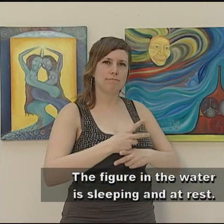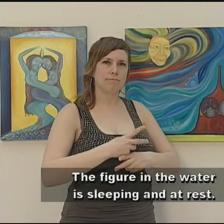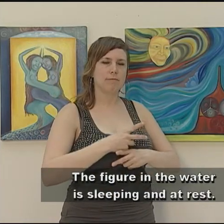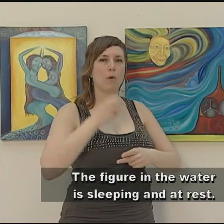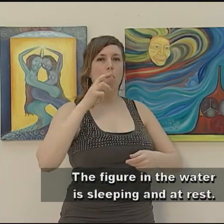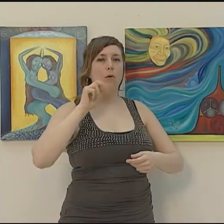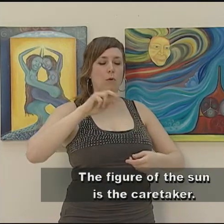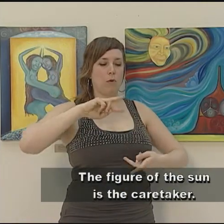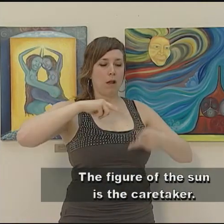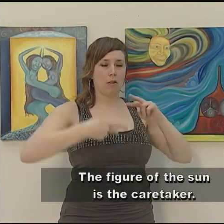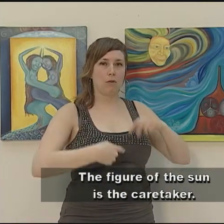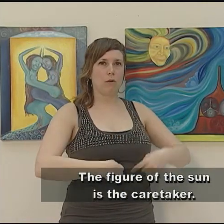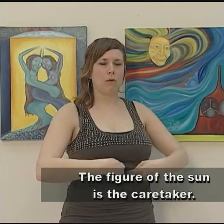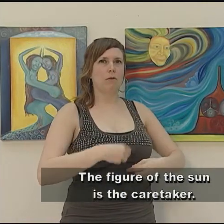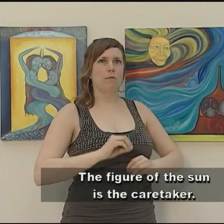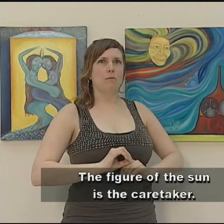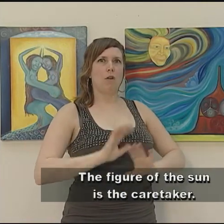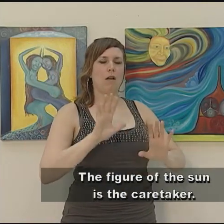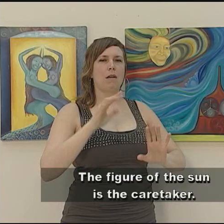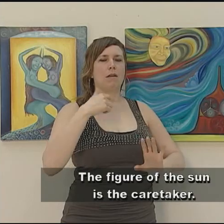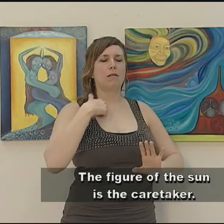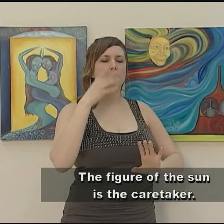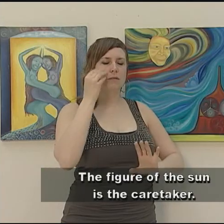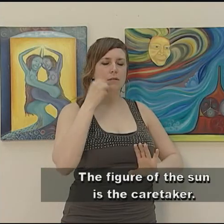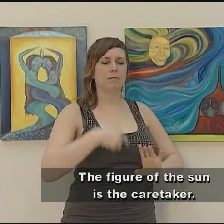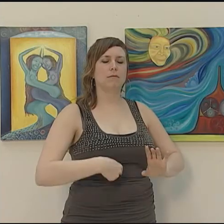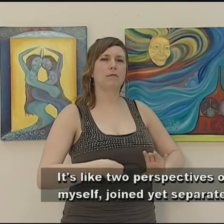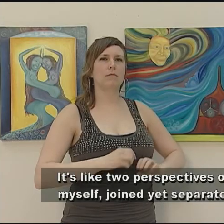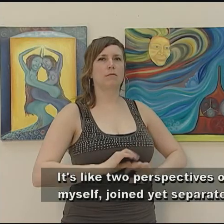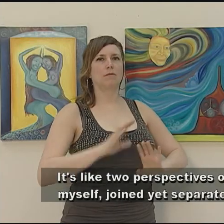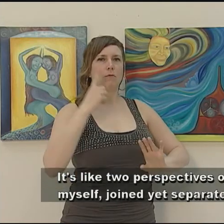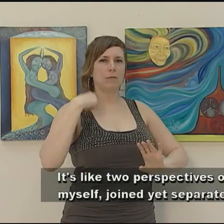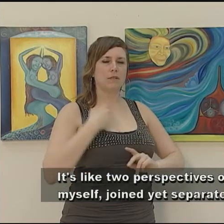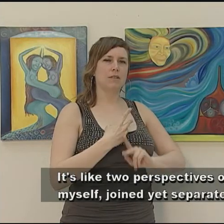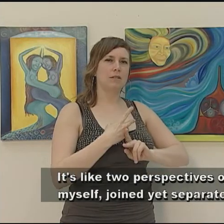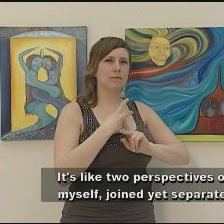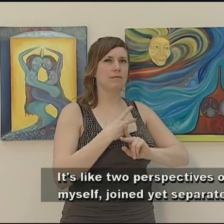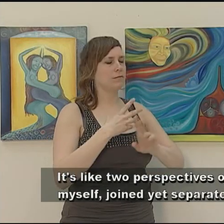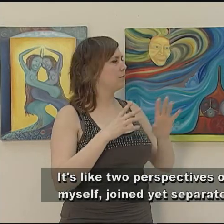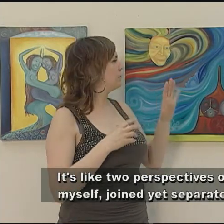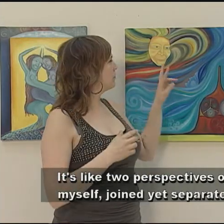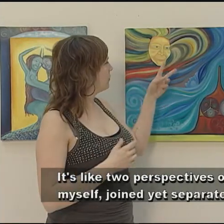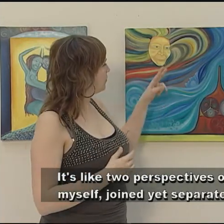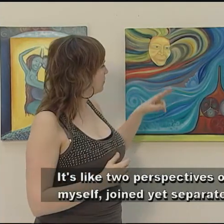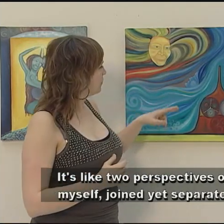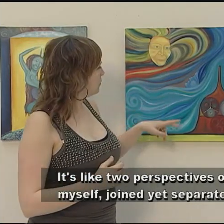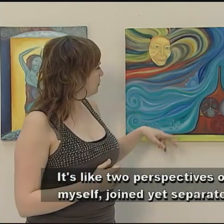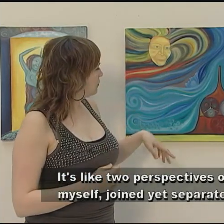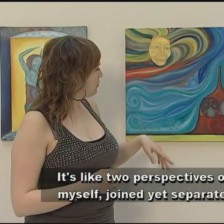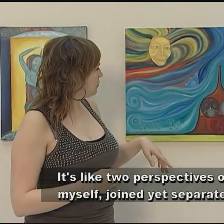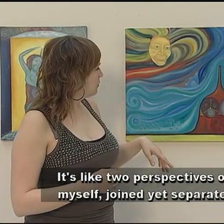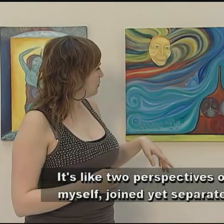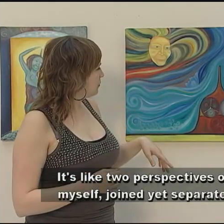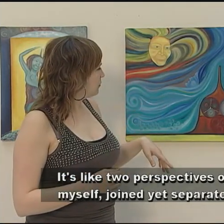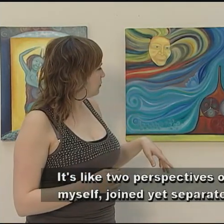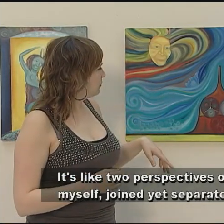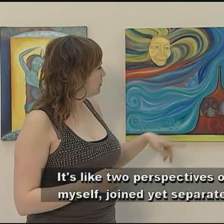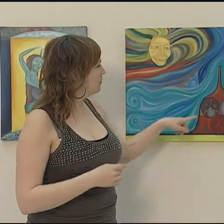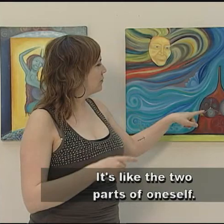and at rest. The figure of the sun is the caretaker. It's like 2 perspectives of myself, joined yet separate.